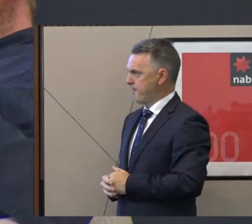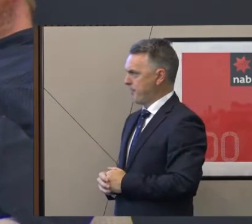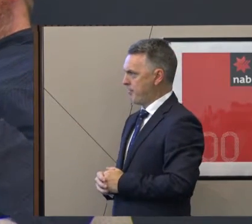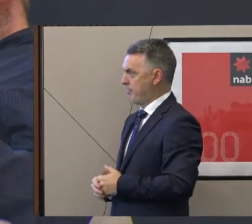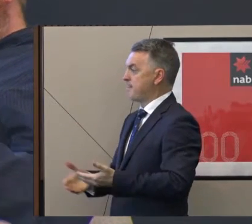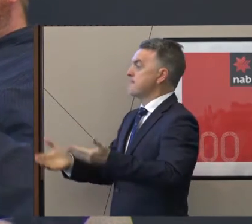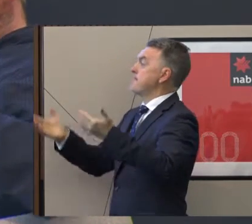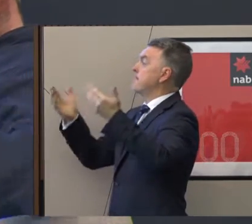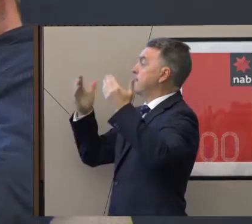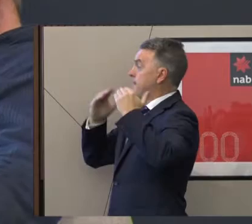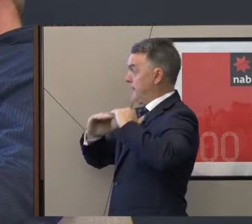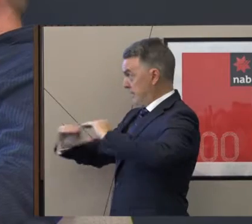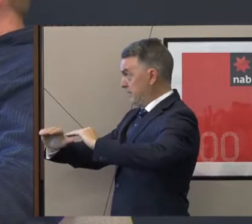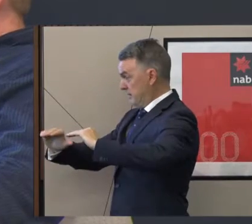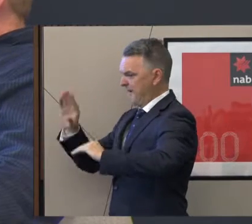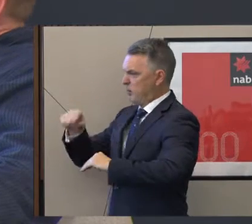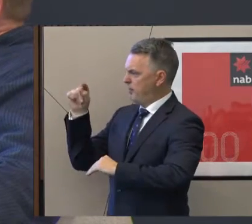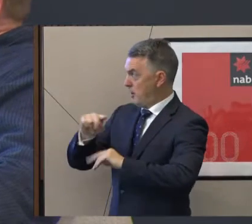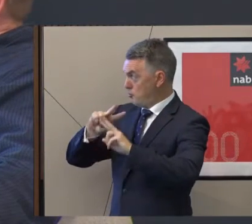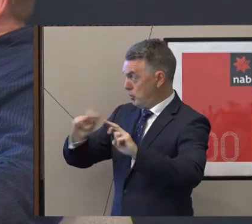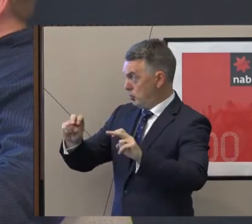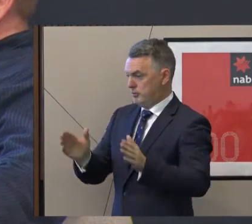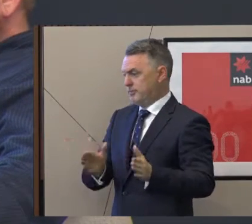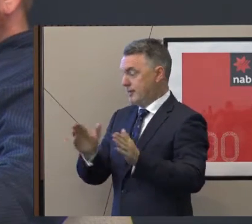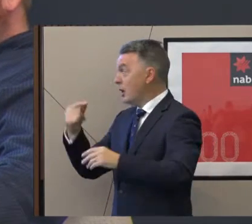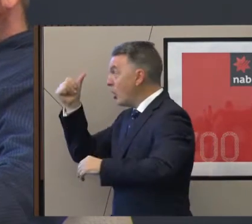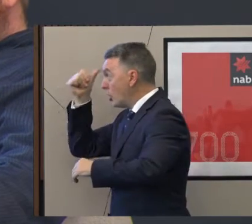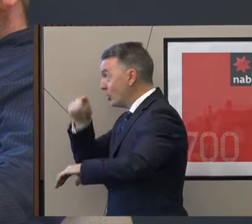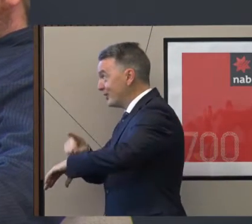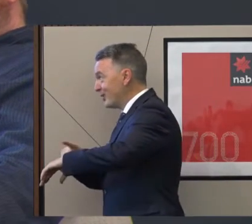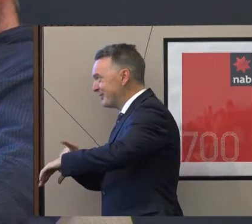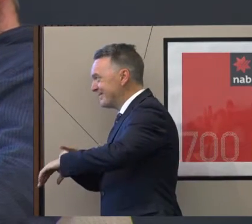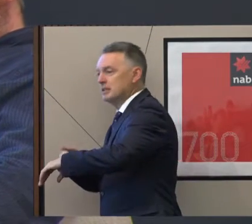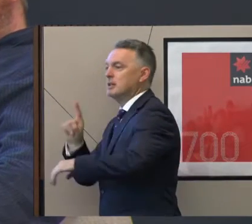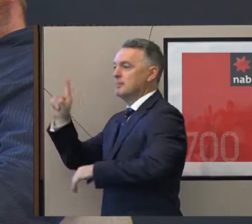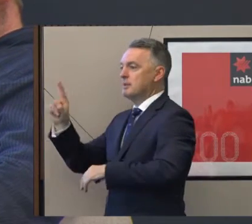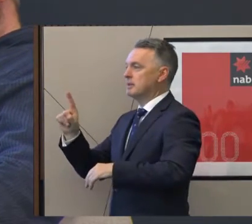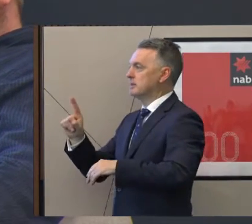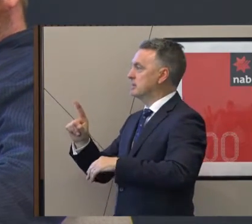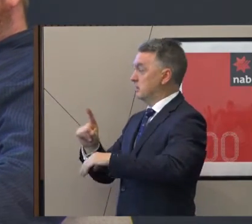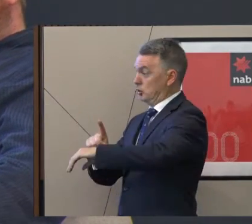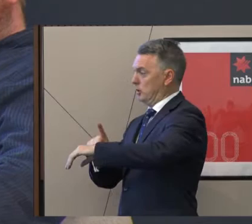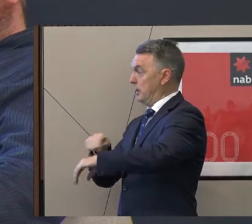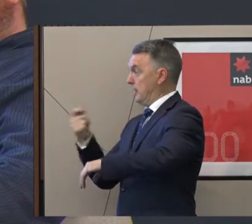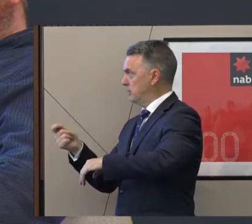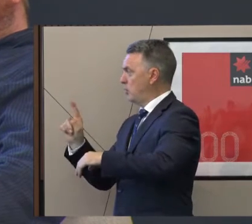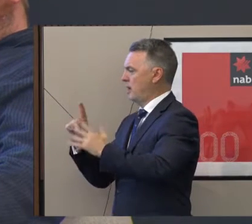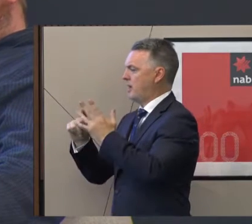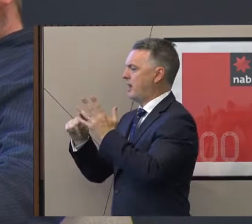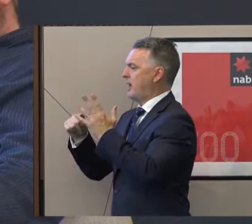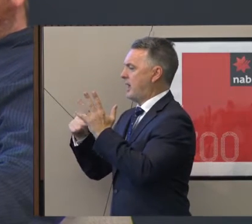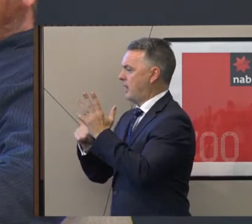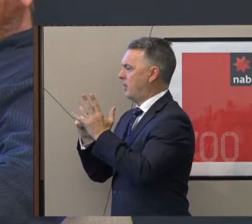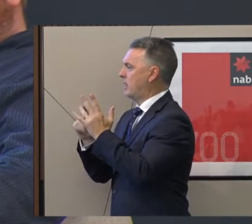The next phase of that research agenda, conscious of time, Tricia, is going to be looking at the outcome measures